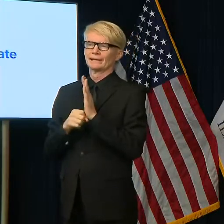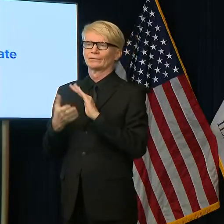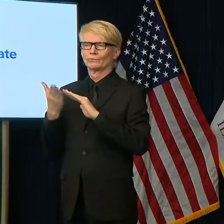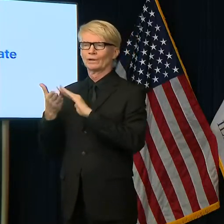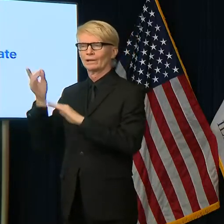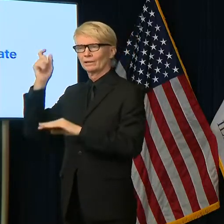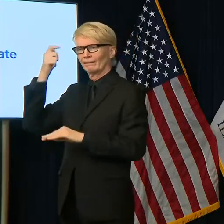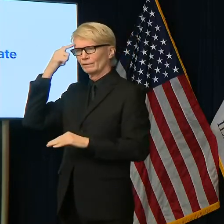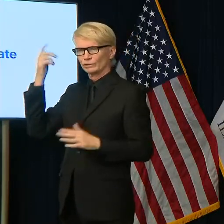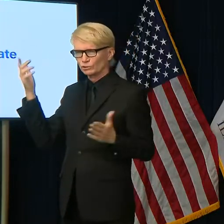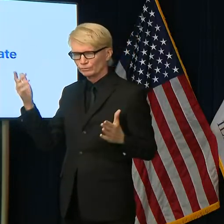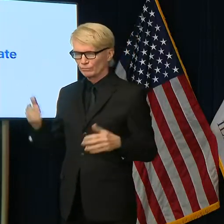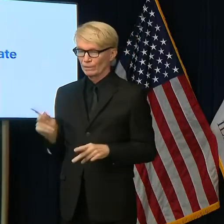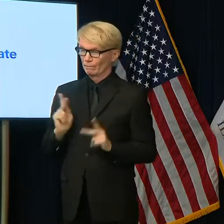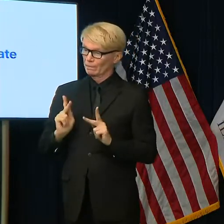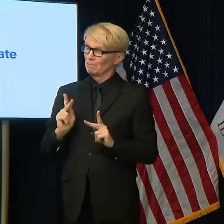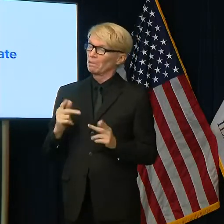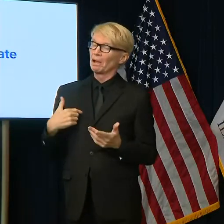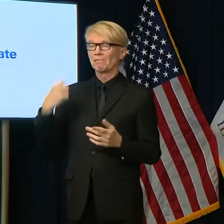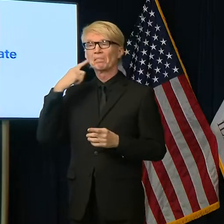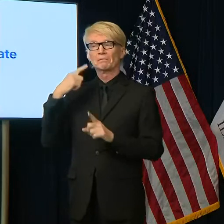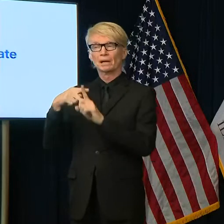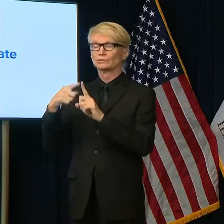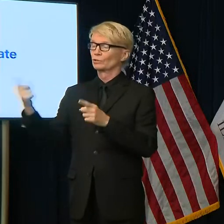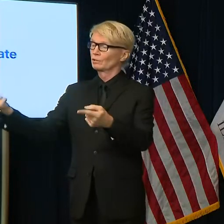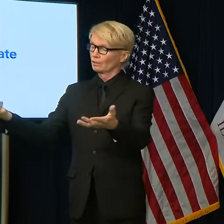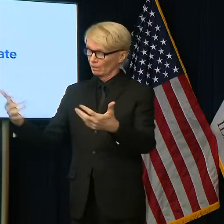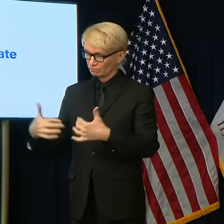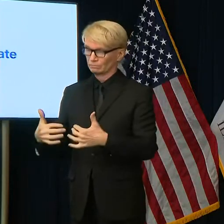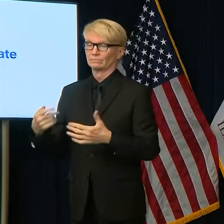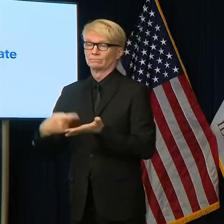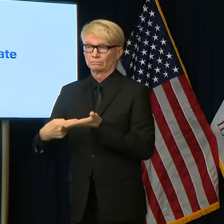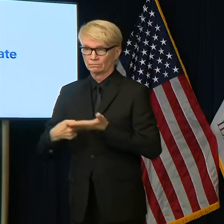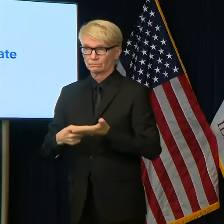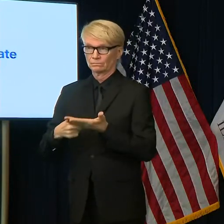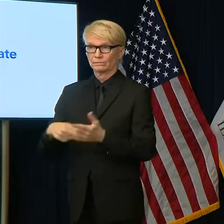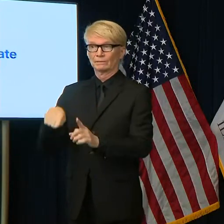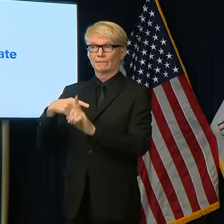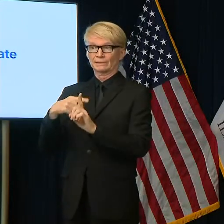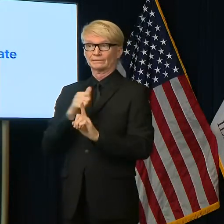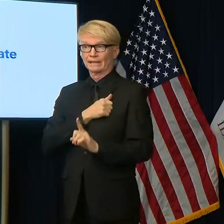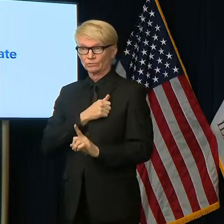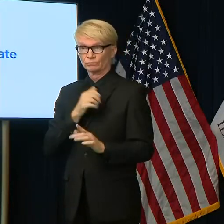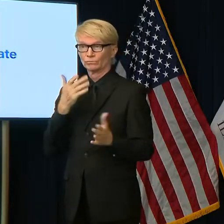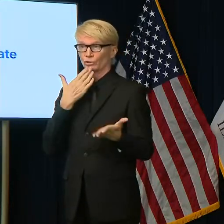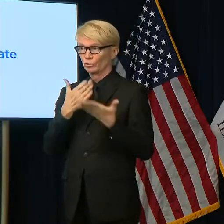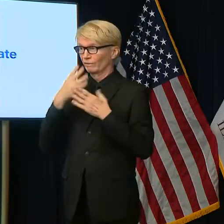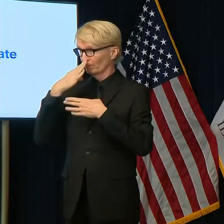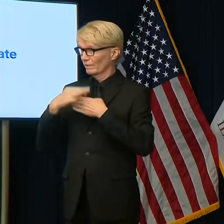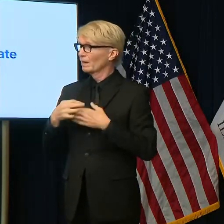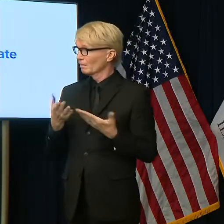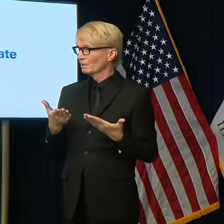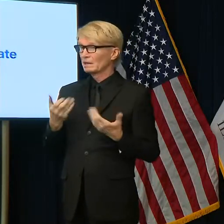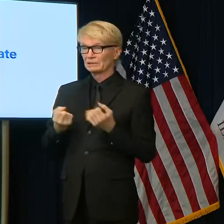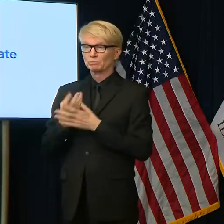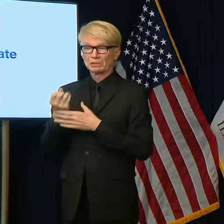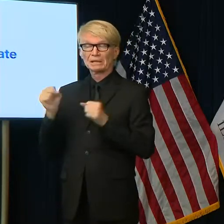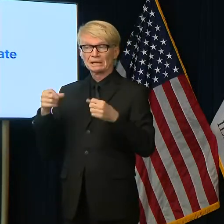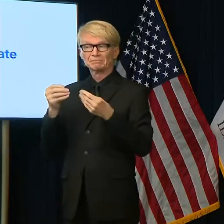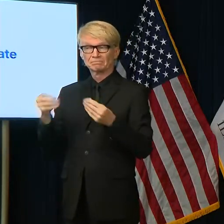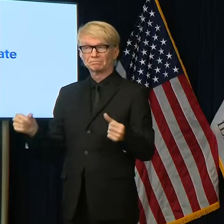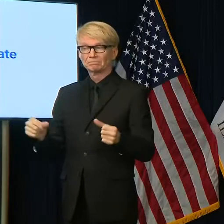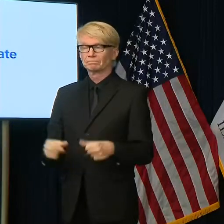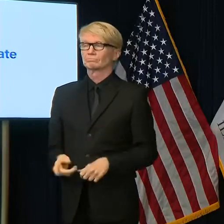people will come to the table with good faith, that we'll be able to get this done in the spring session. All right, thanks everyone. Yep, thank you.